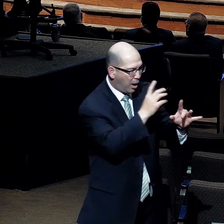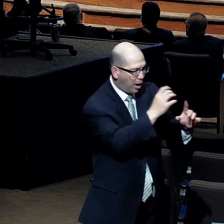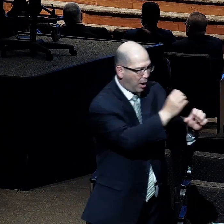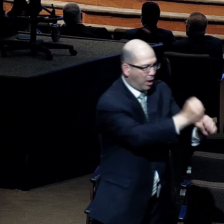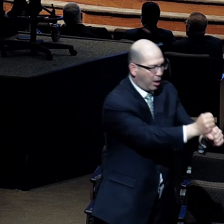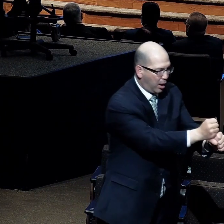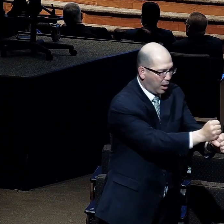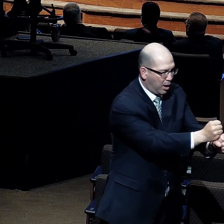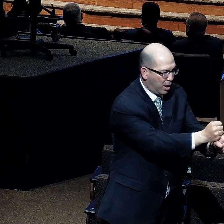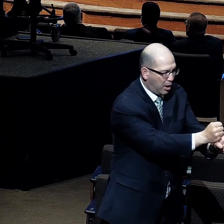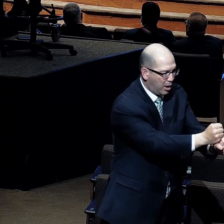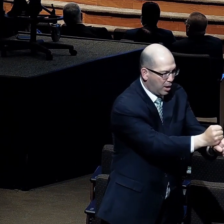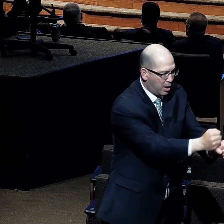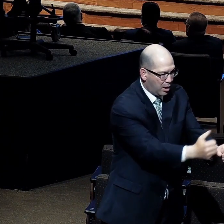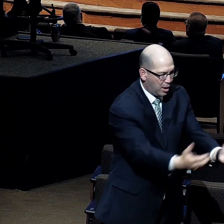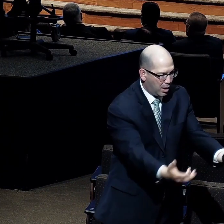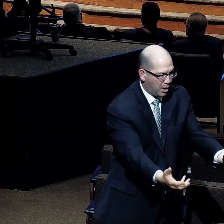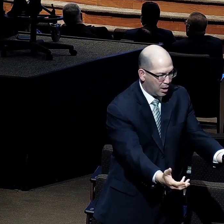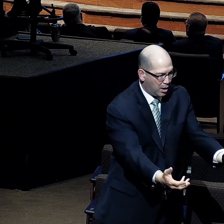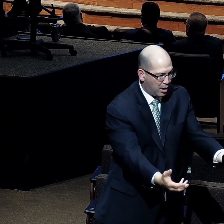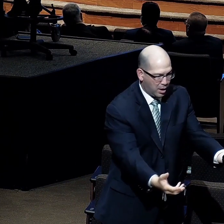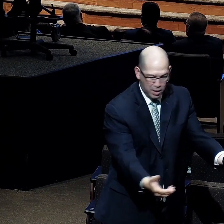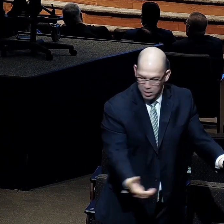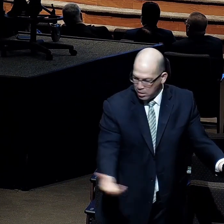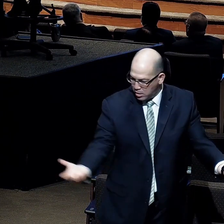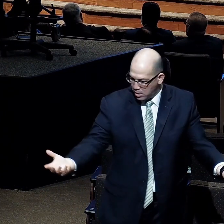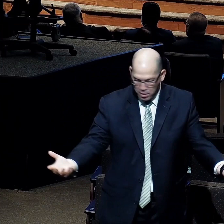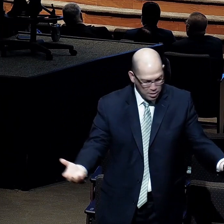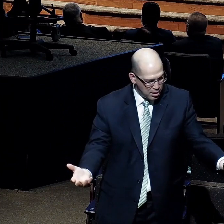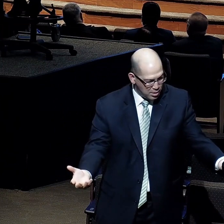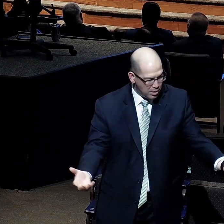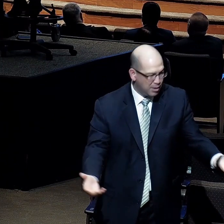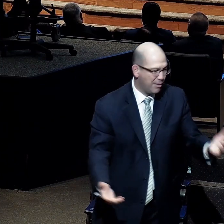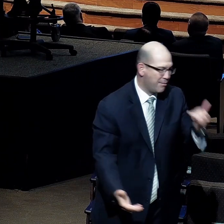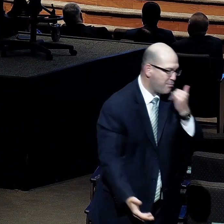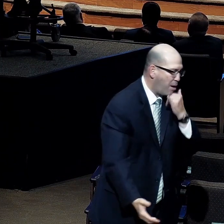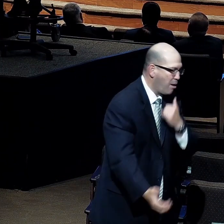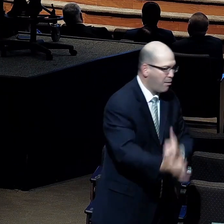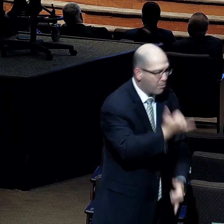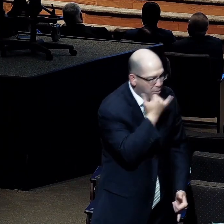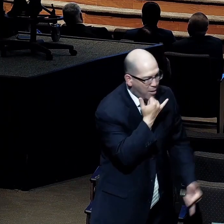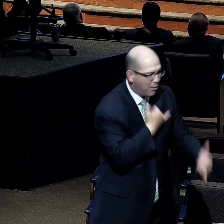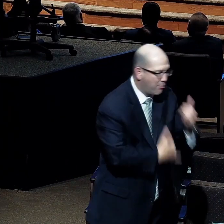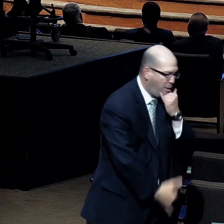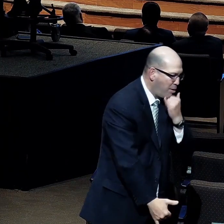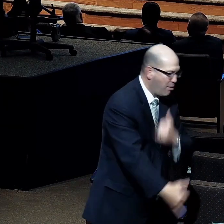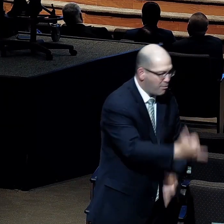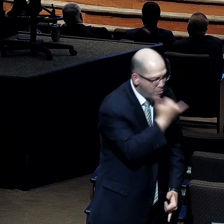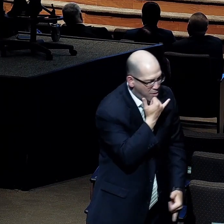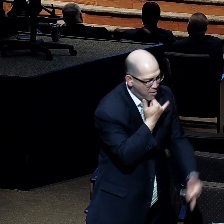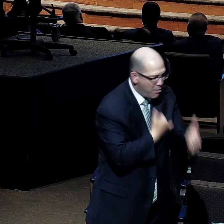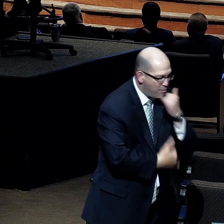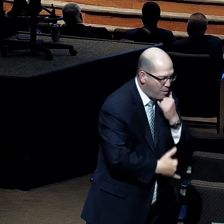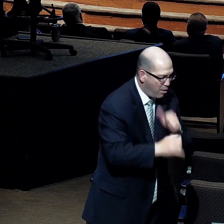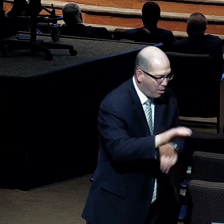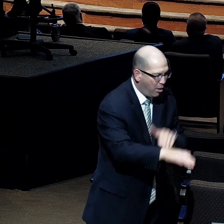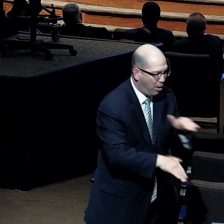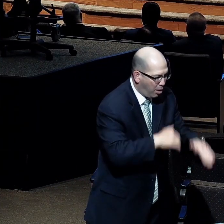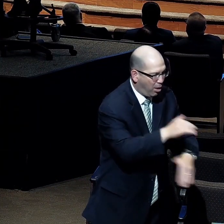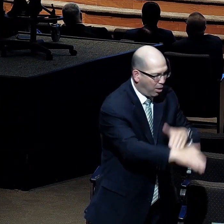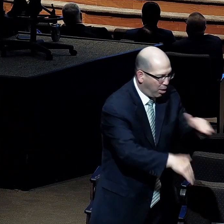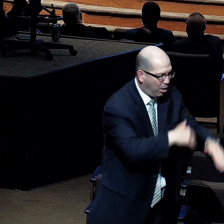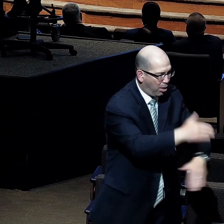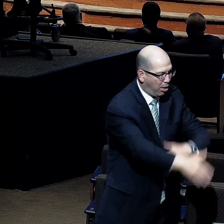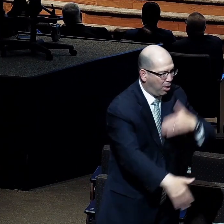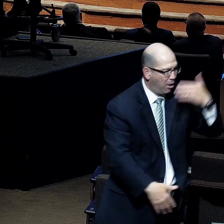keep making these decisions, and a decision, and a bad decision, after a wrong decision, after another wrong decision, and I end up on this side of the platform, and I think in my